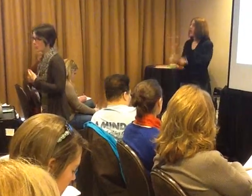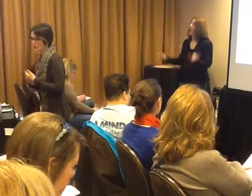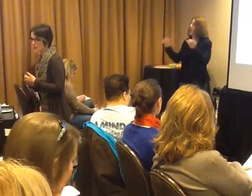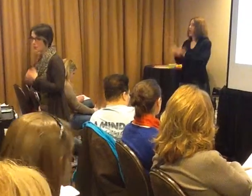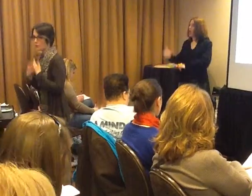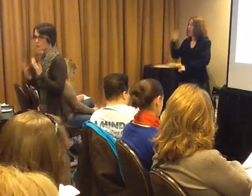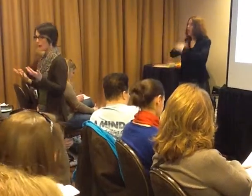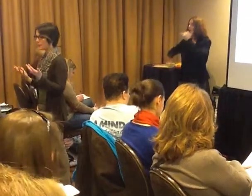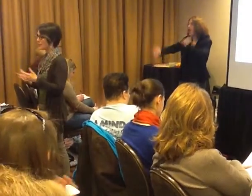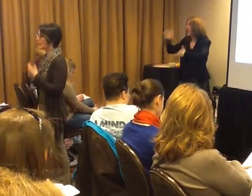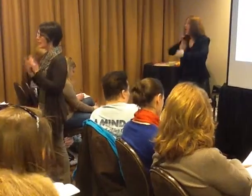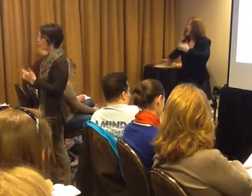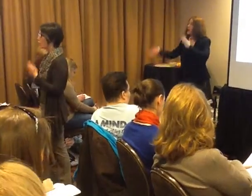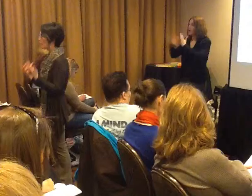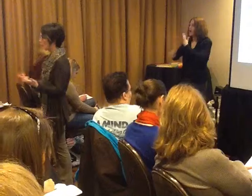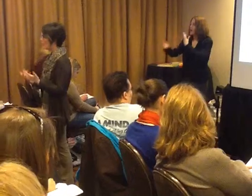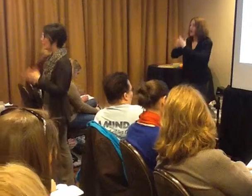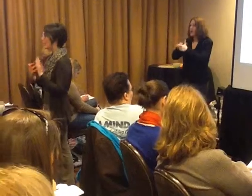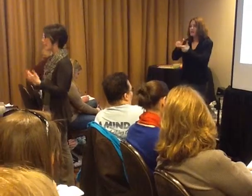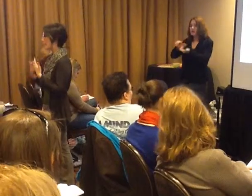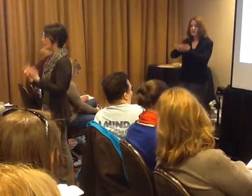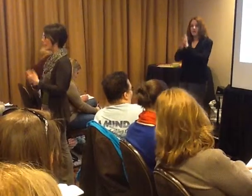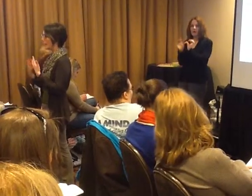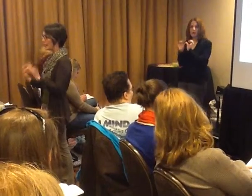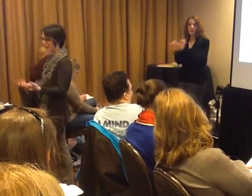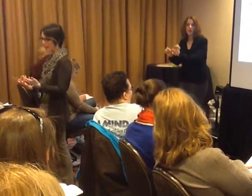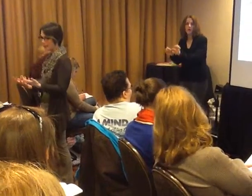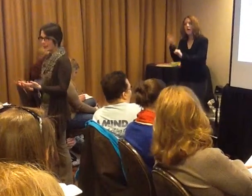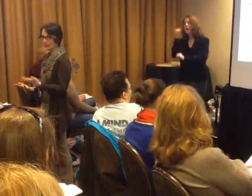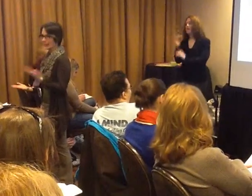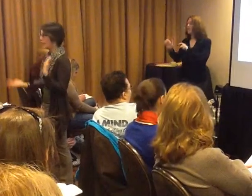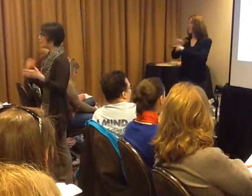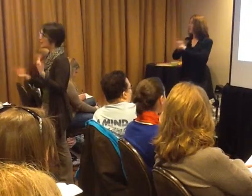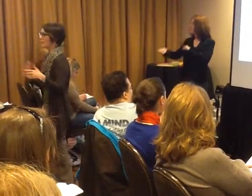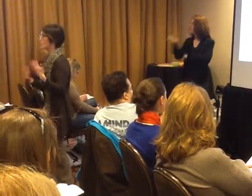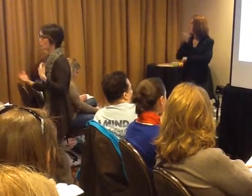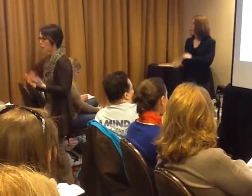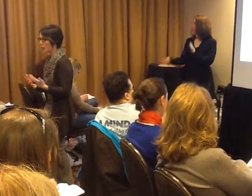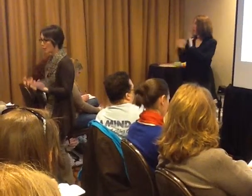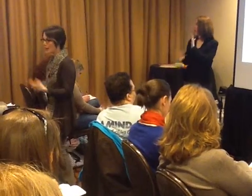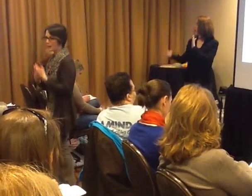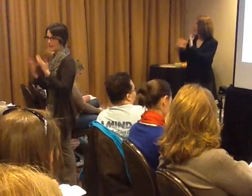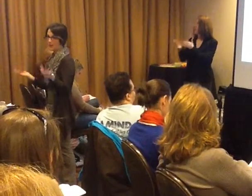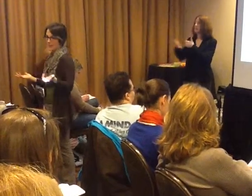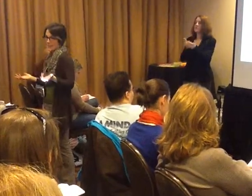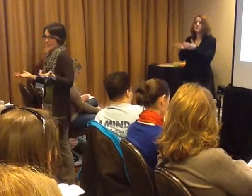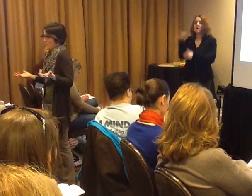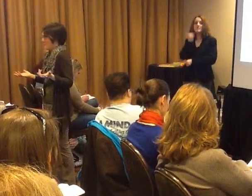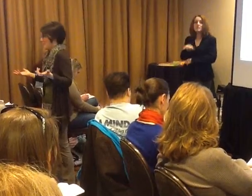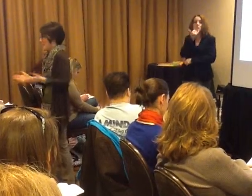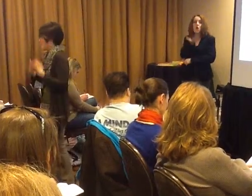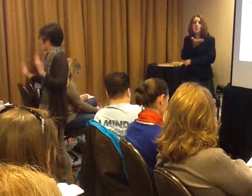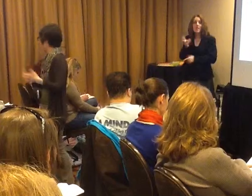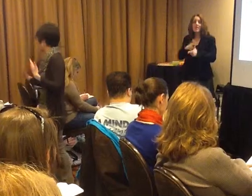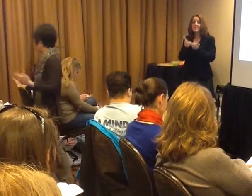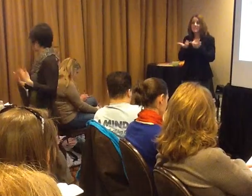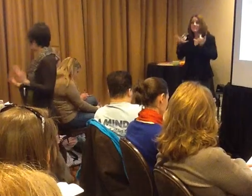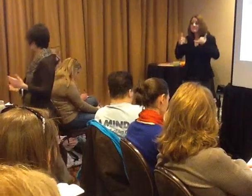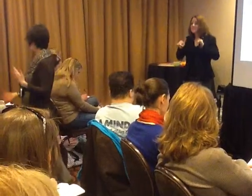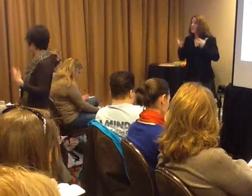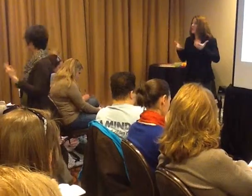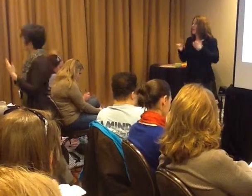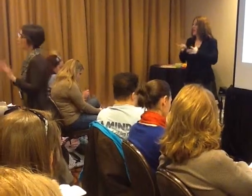makes permanent. So if you're practicing it incorrectly again and again and again, even if it's the wrong thing, that tends to be the way